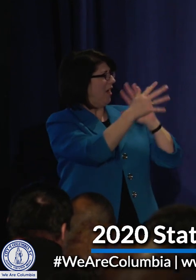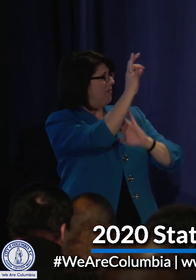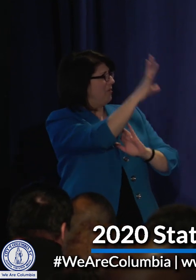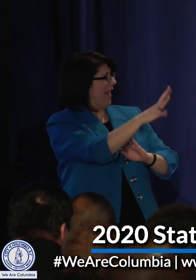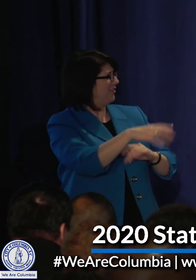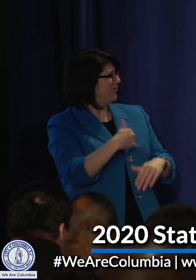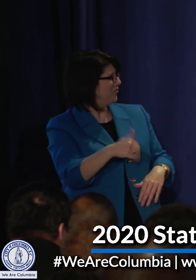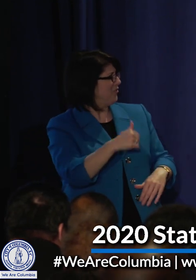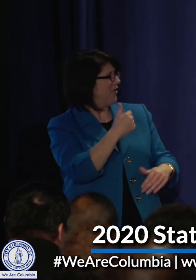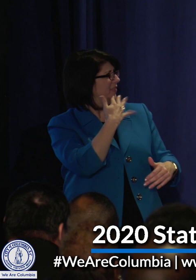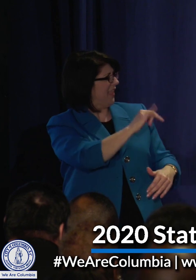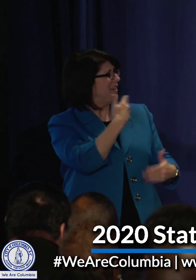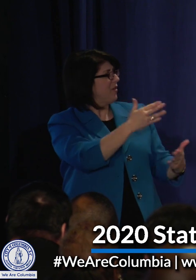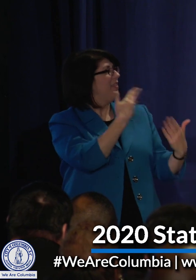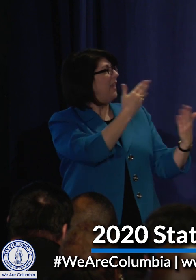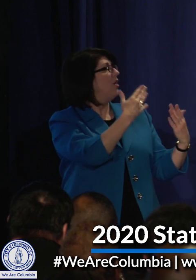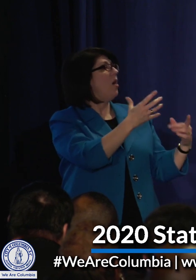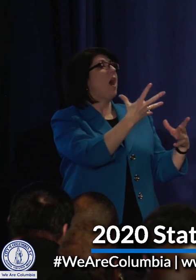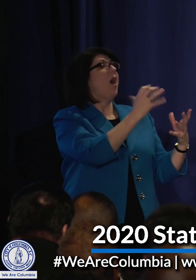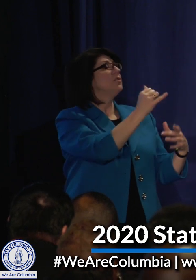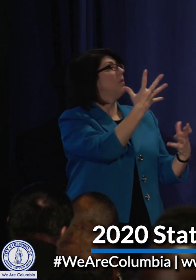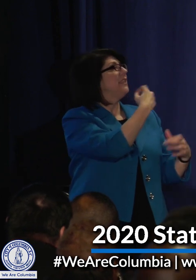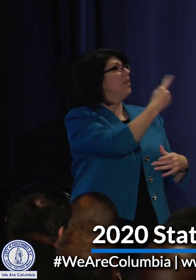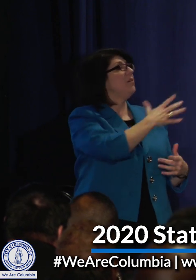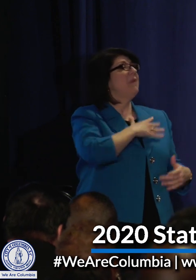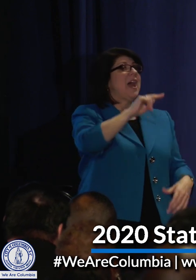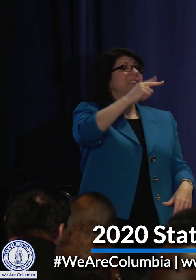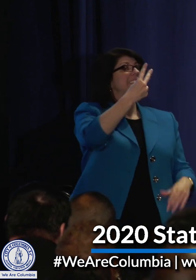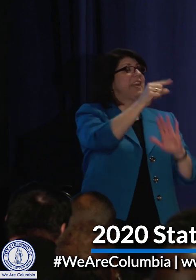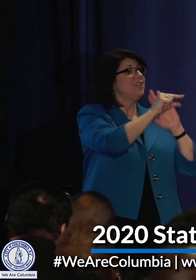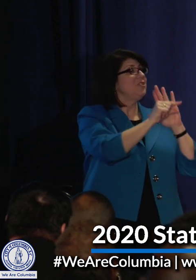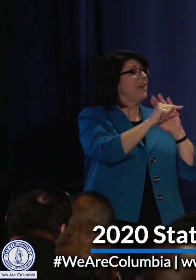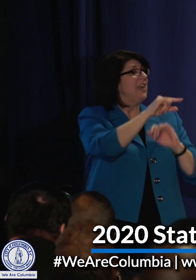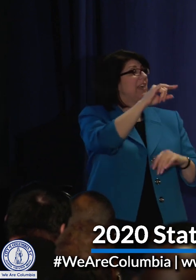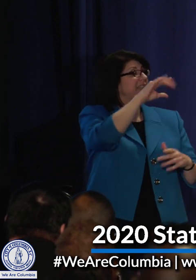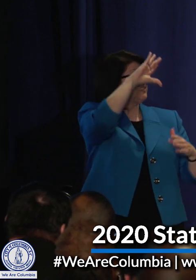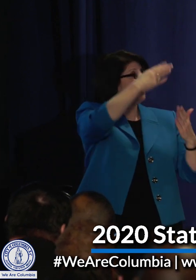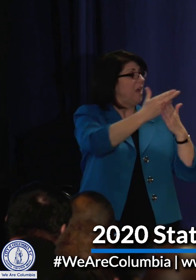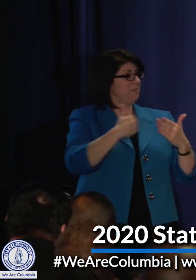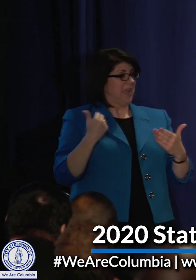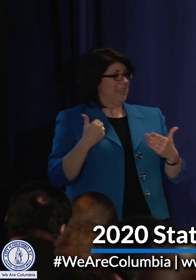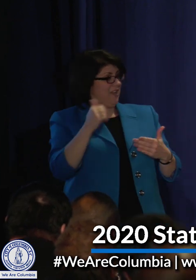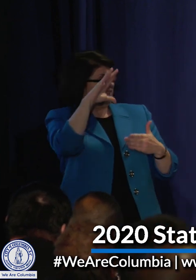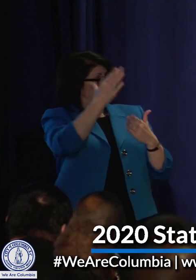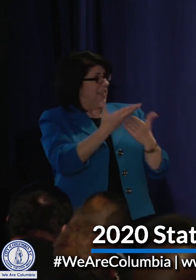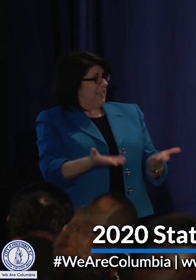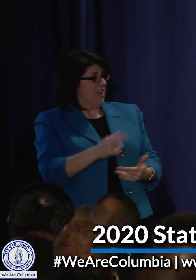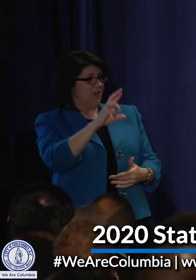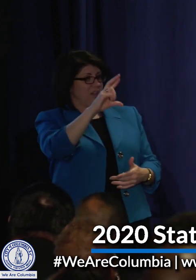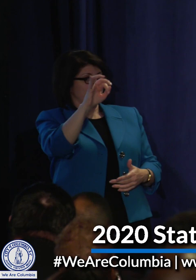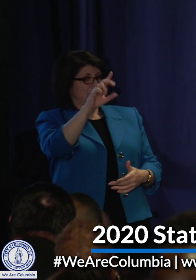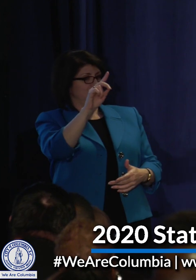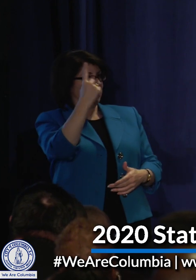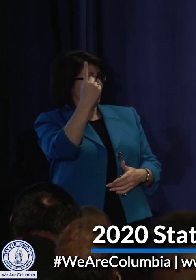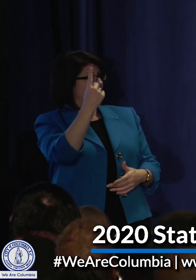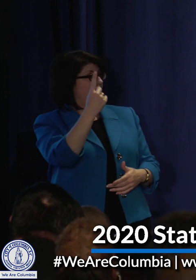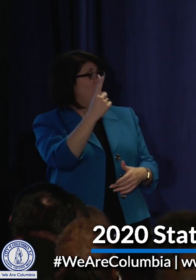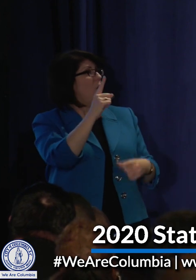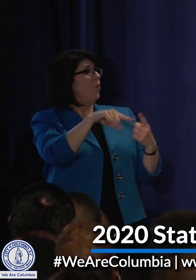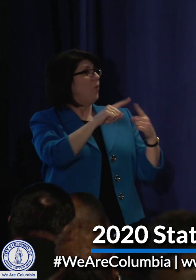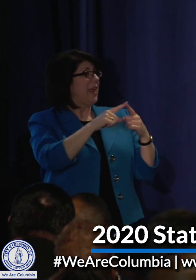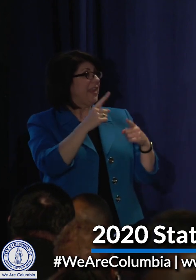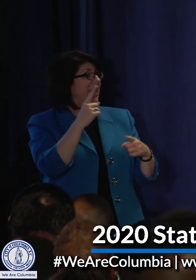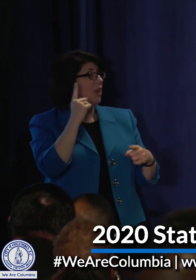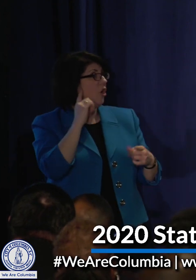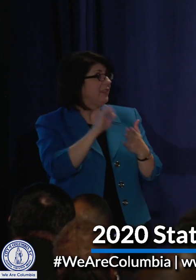That was great. Thank you. I also wanted to tell you, my second grade son, my youngest son here in Richland 1, when he found out I was